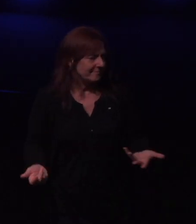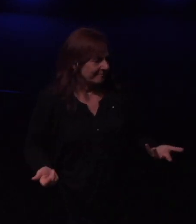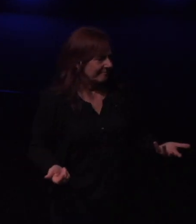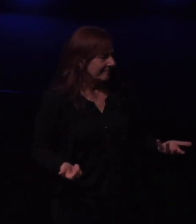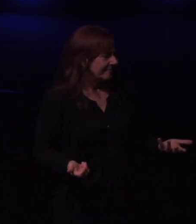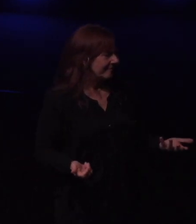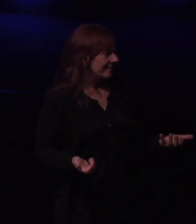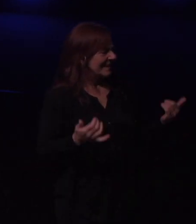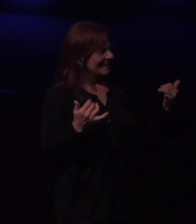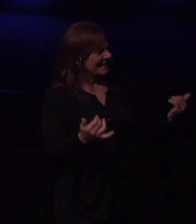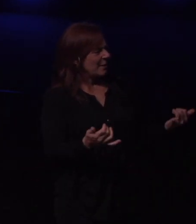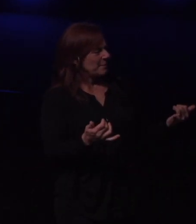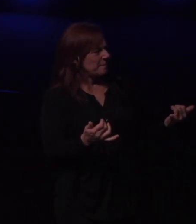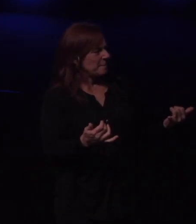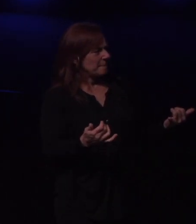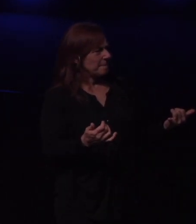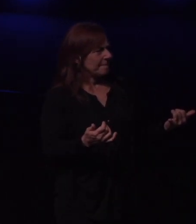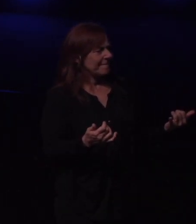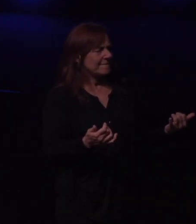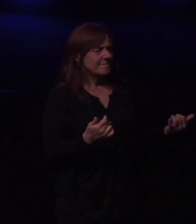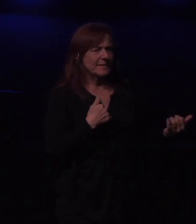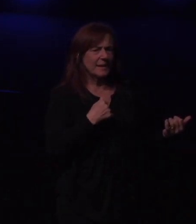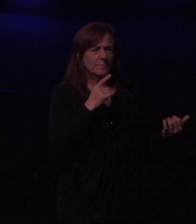Now, I'm really